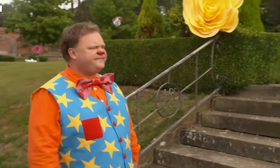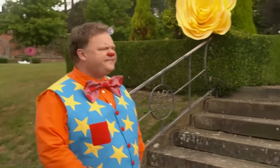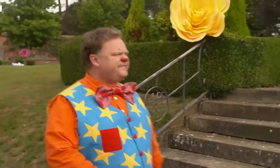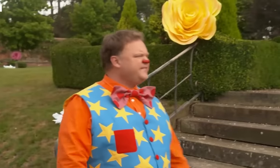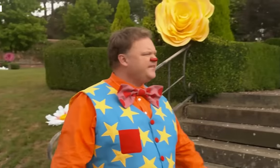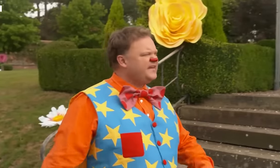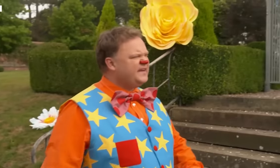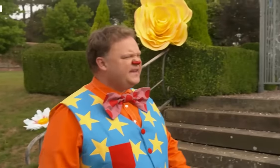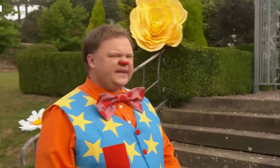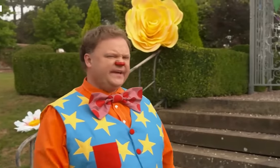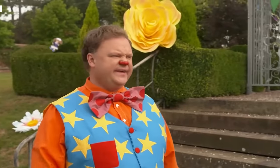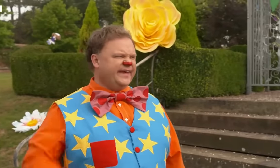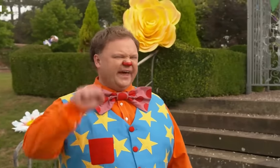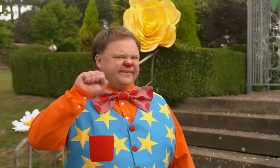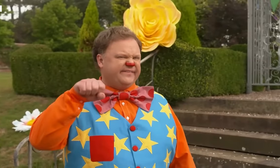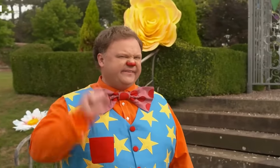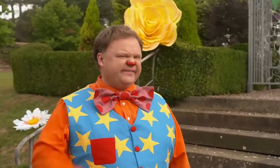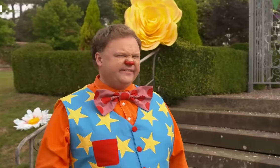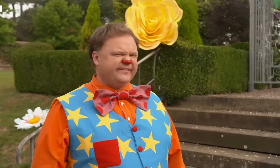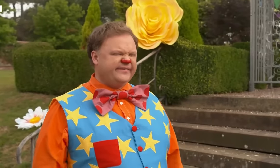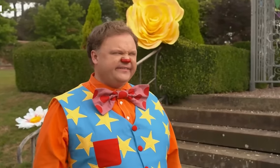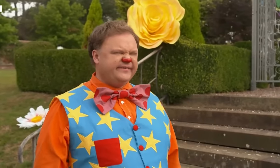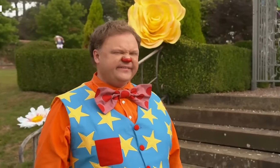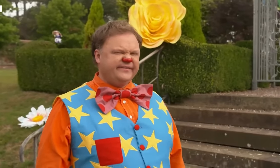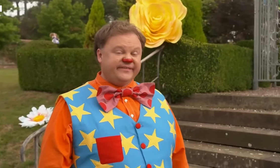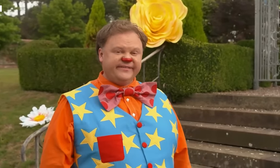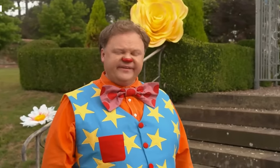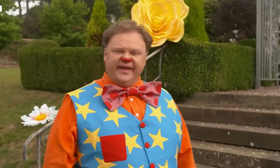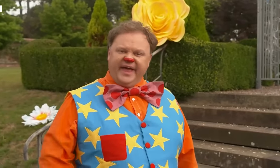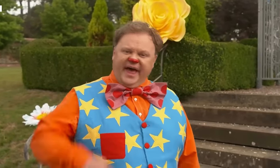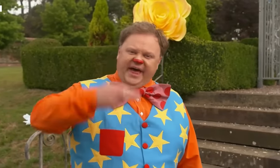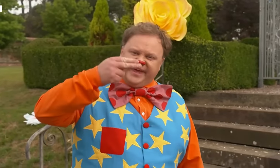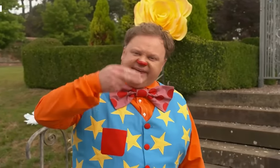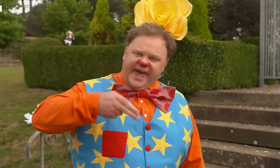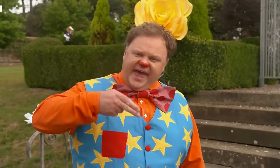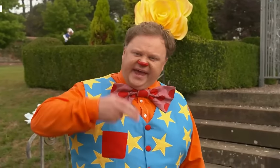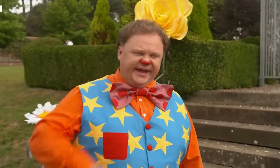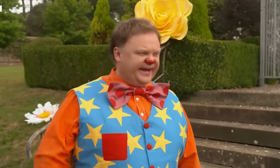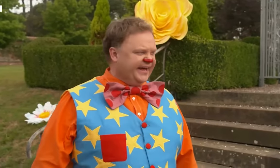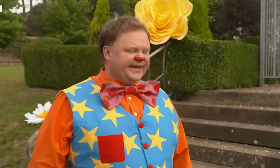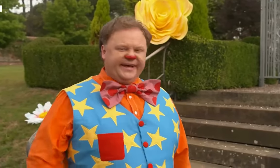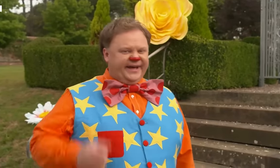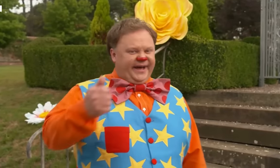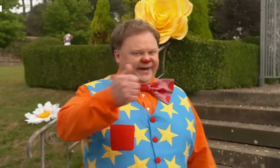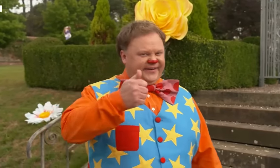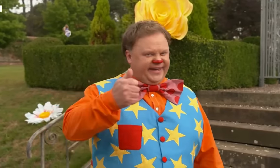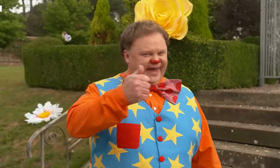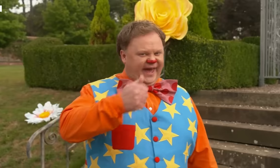Mr. Tumble. Yes? Look behind you again. Again?